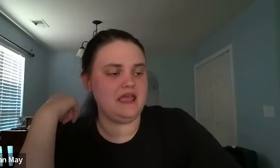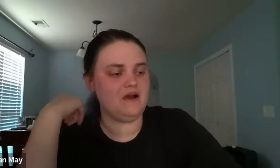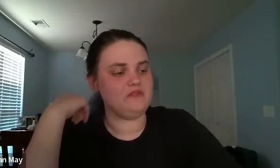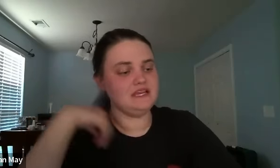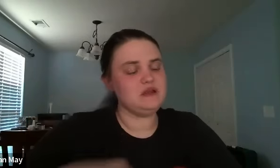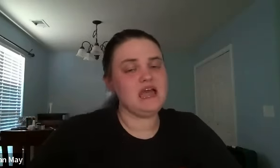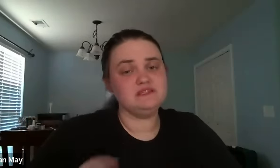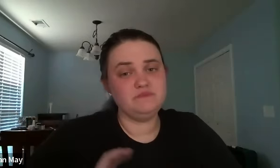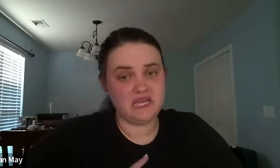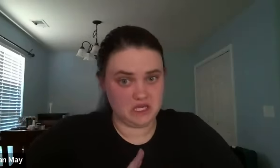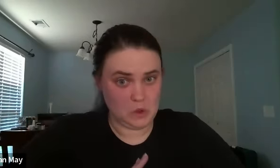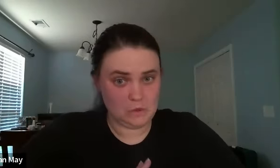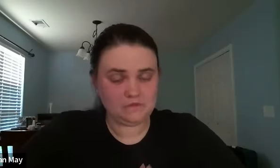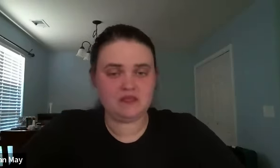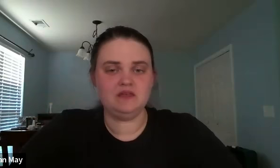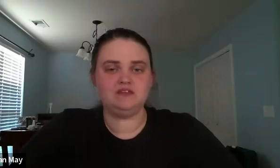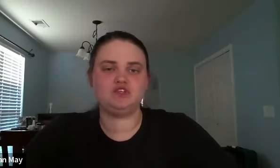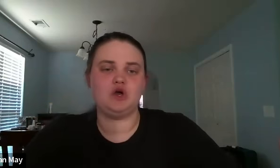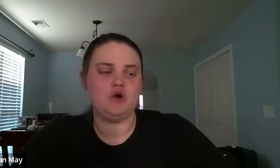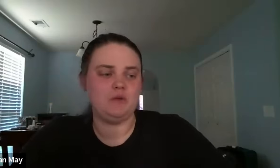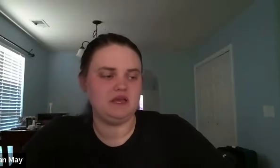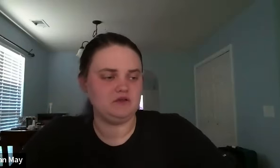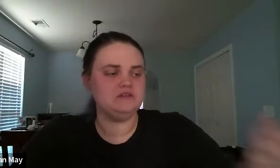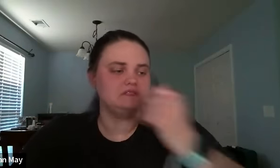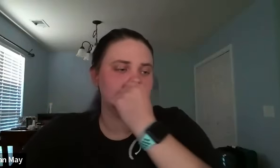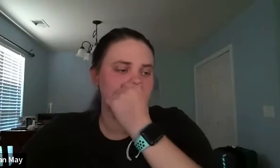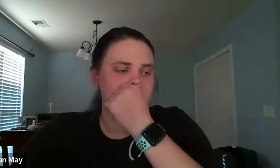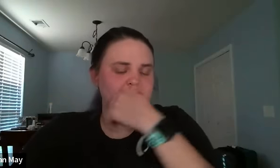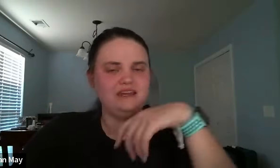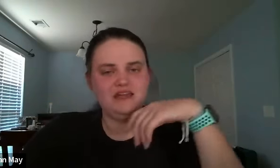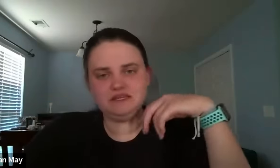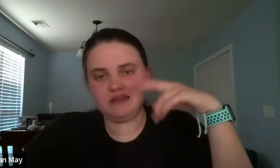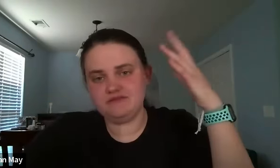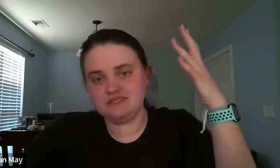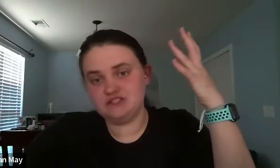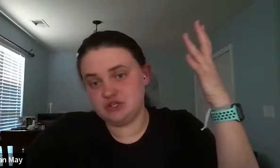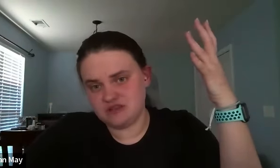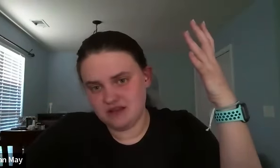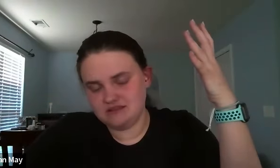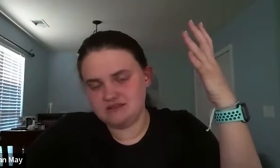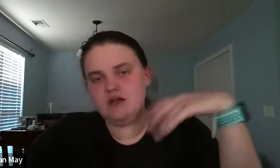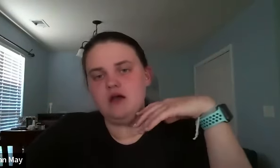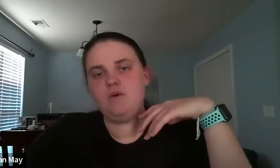Now, the next one I have is pickle. So pickles kind of have like, I've seen two signs. One